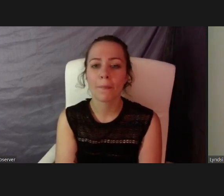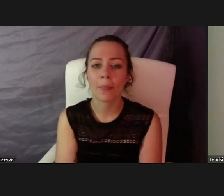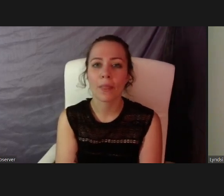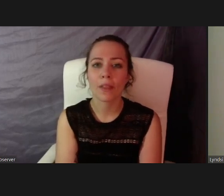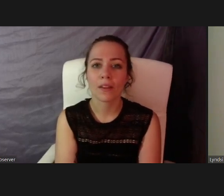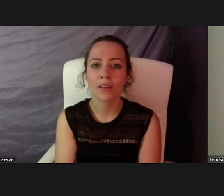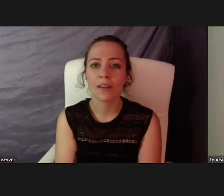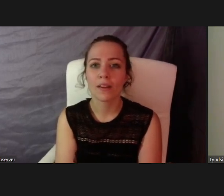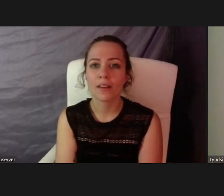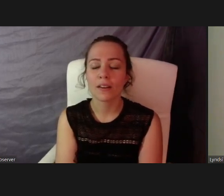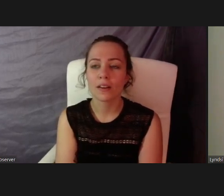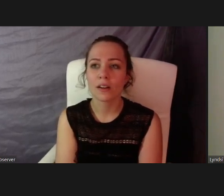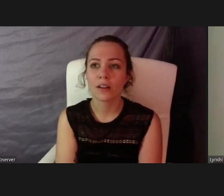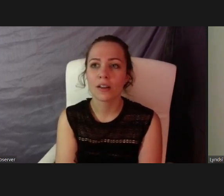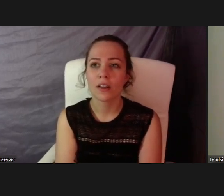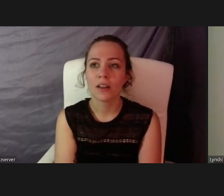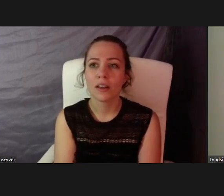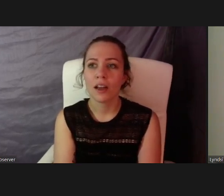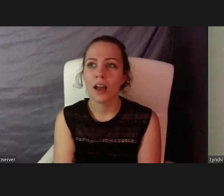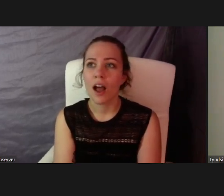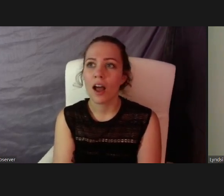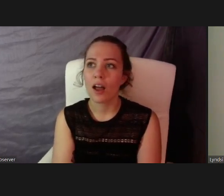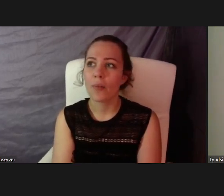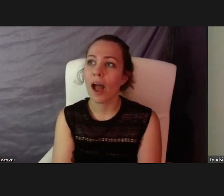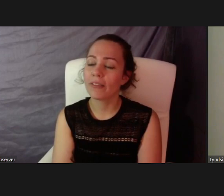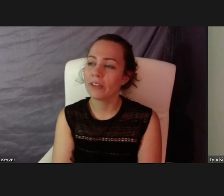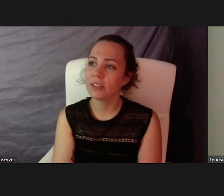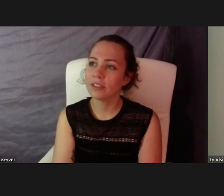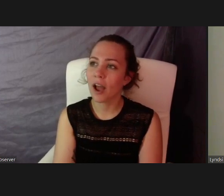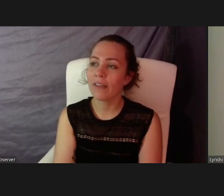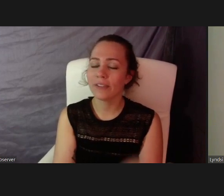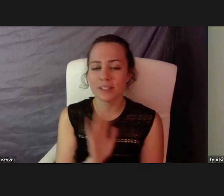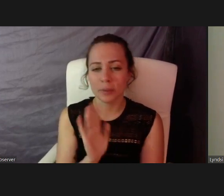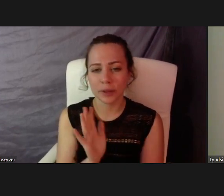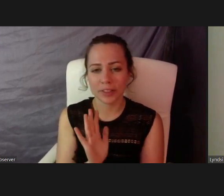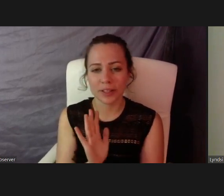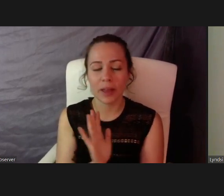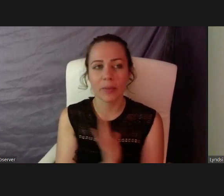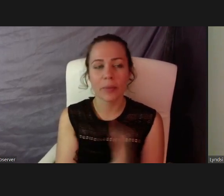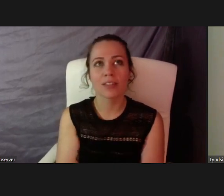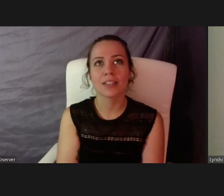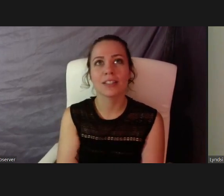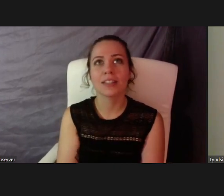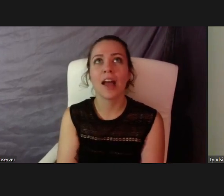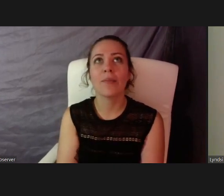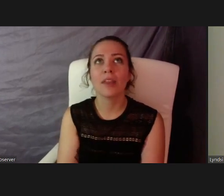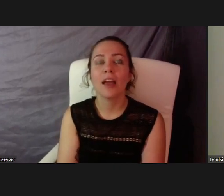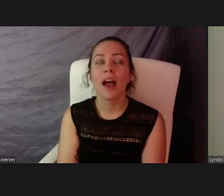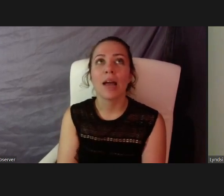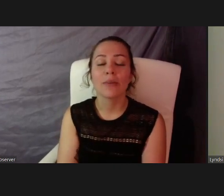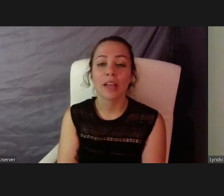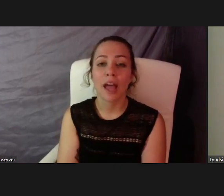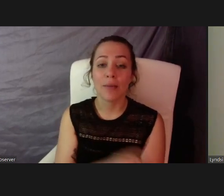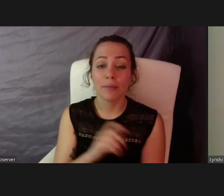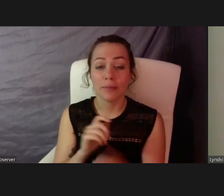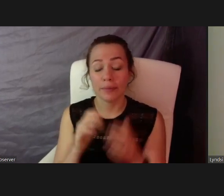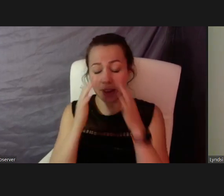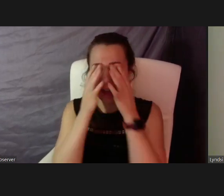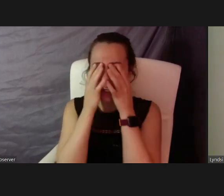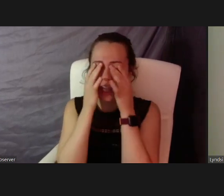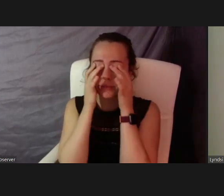Yeah. How do you feel about it? I feel similar to about the processing time.